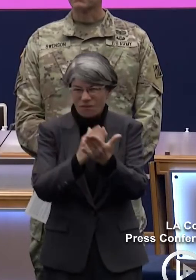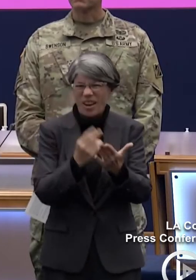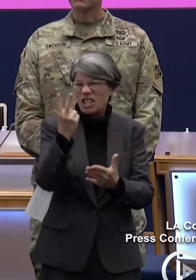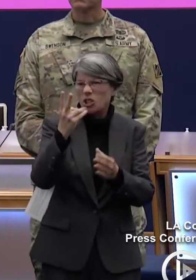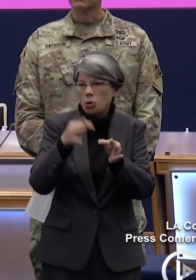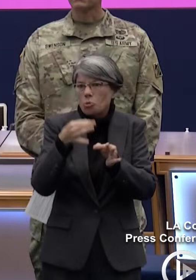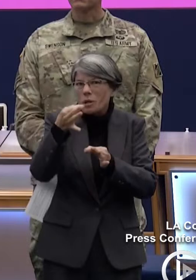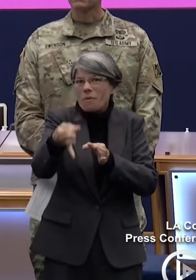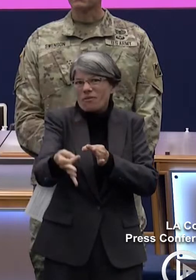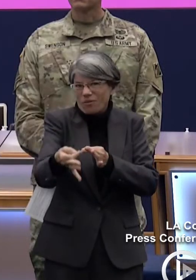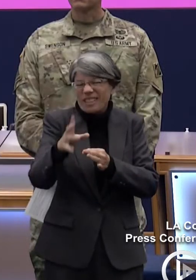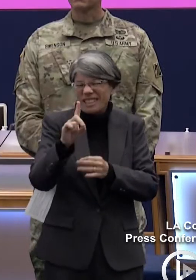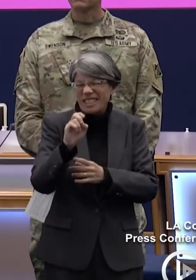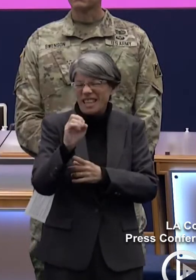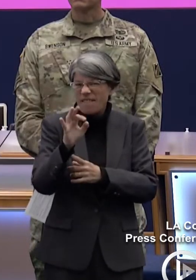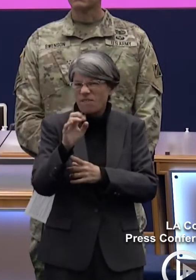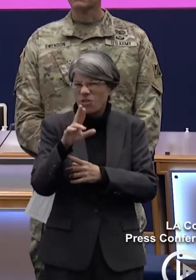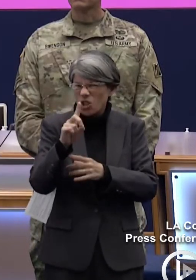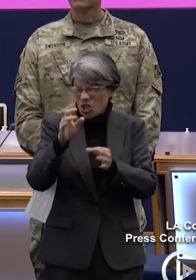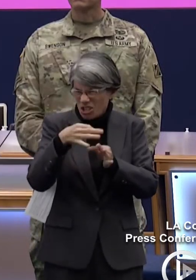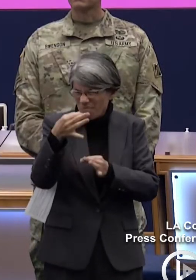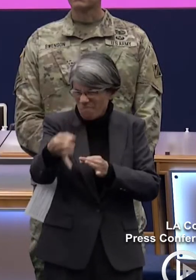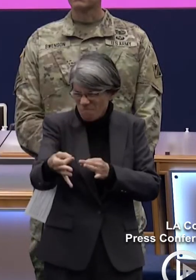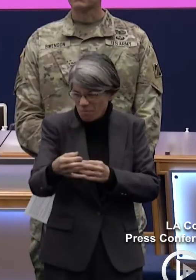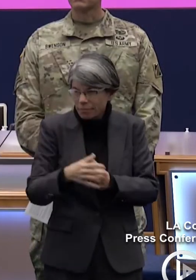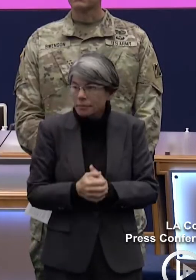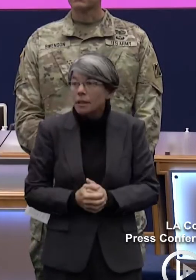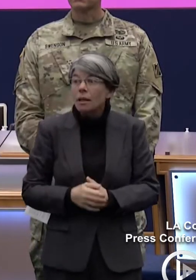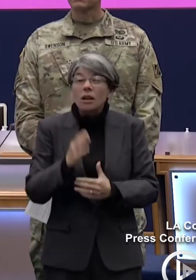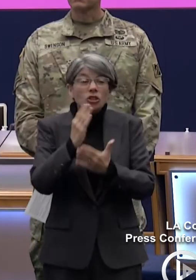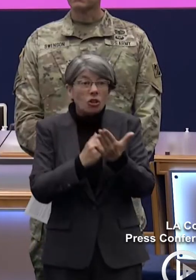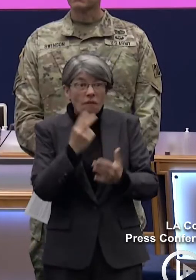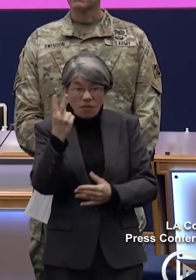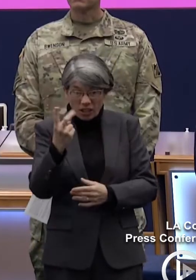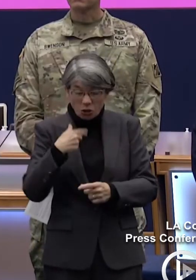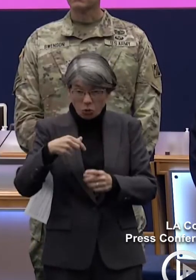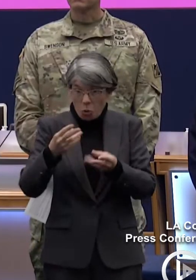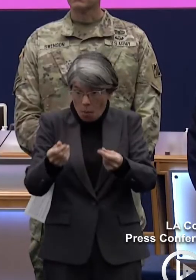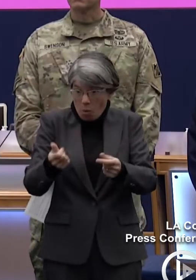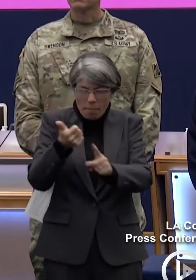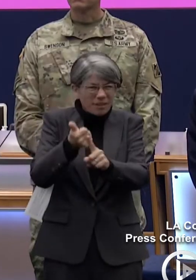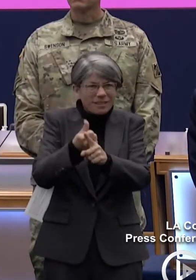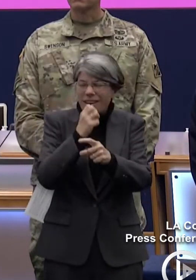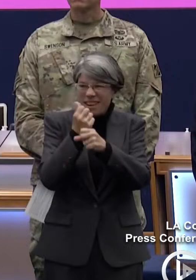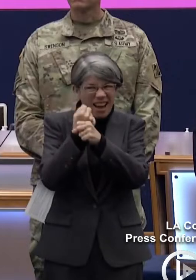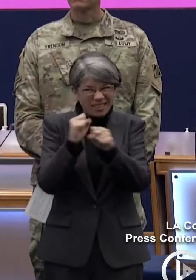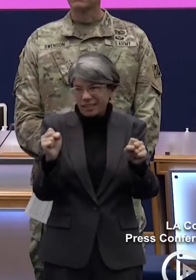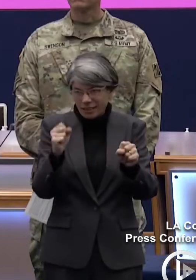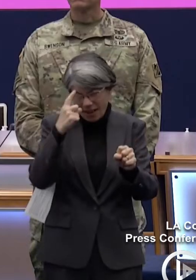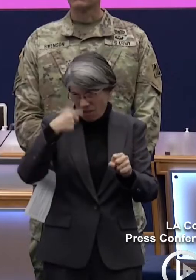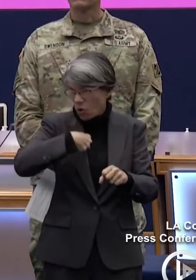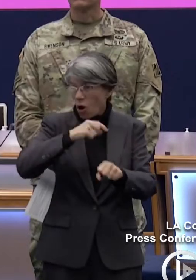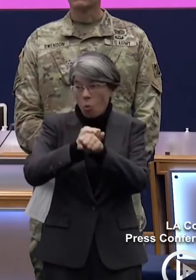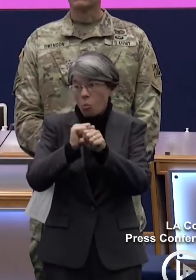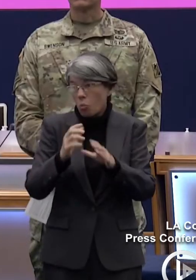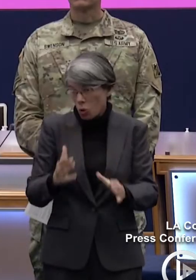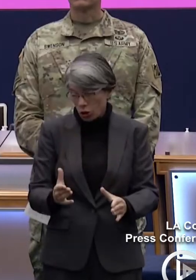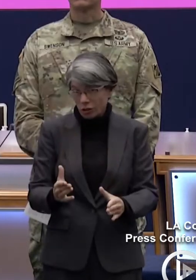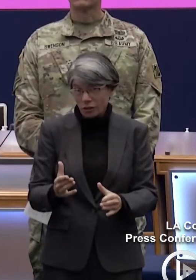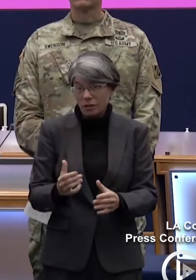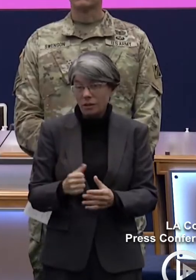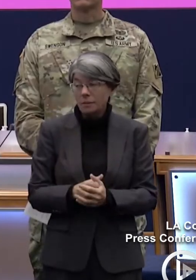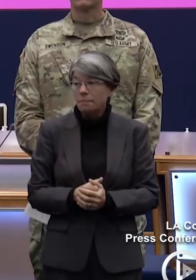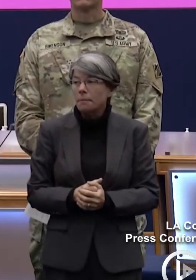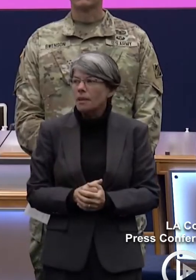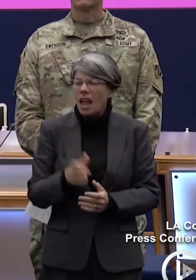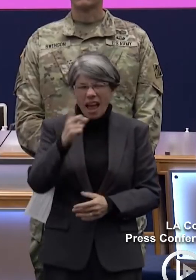deferred. EPA defers to Phase 2 those properties where there are unsafe conditions for our workers, and